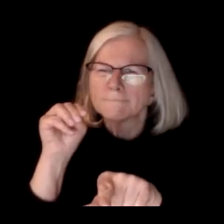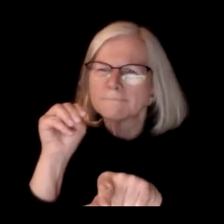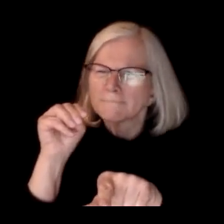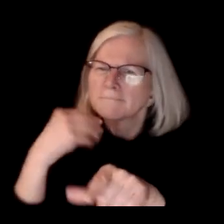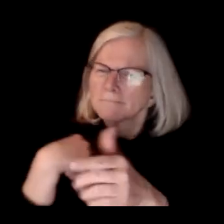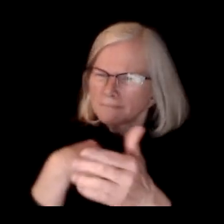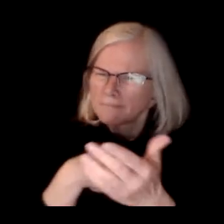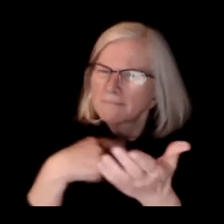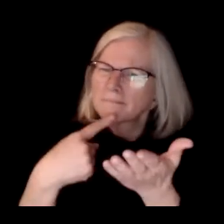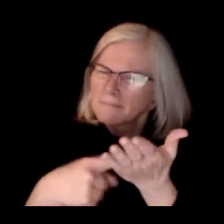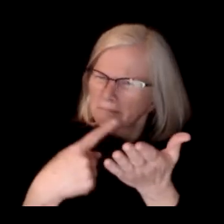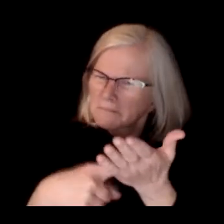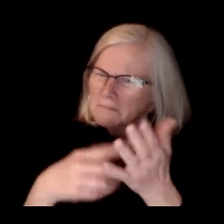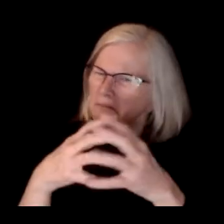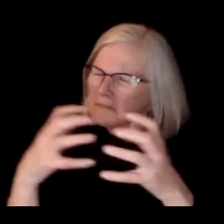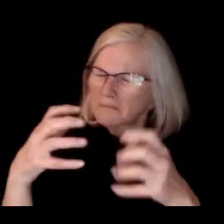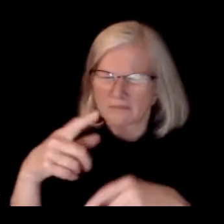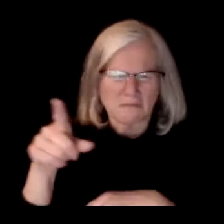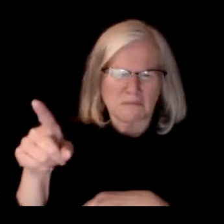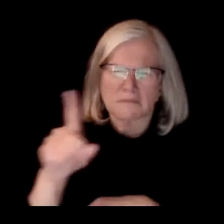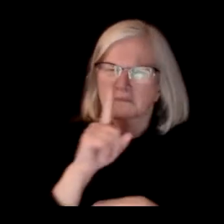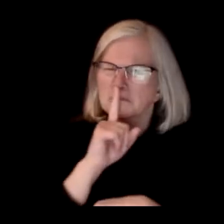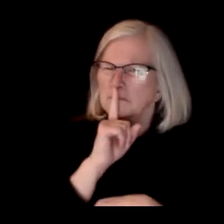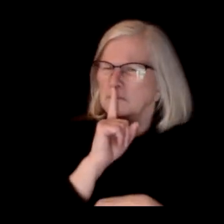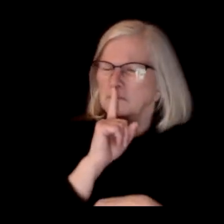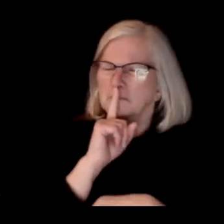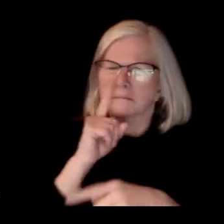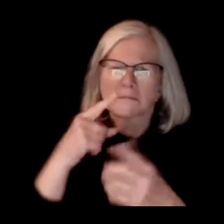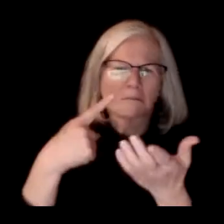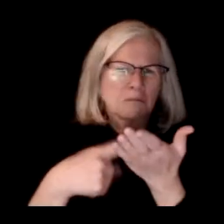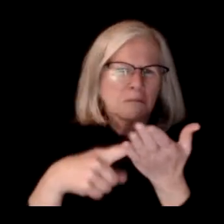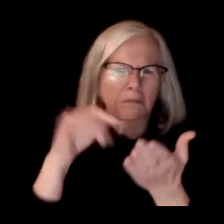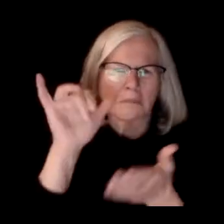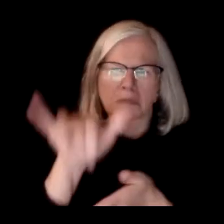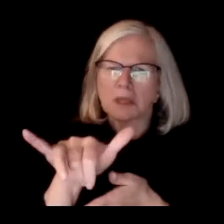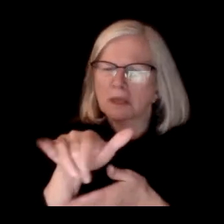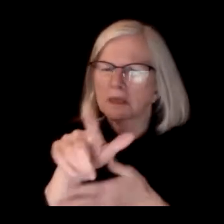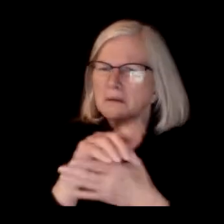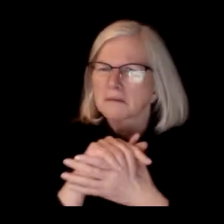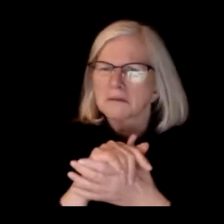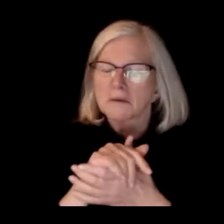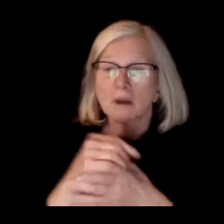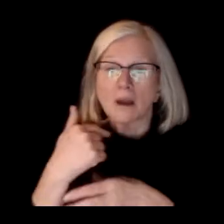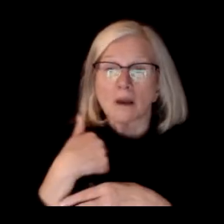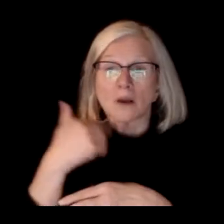said that this new variant is an important